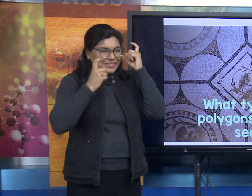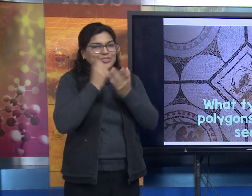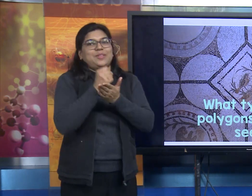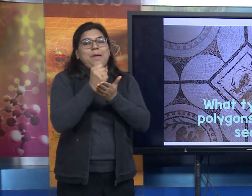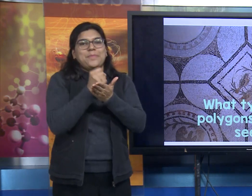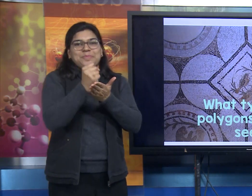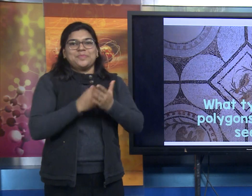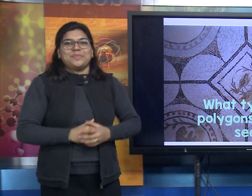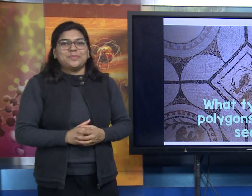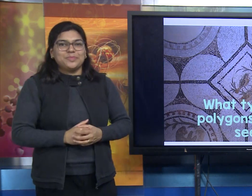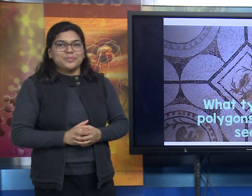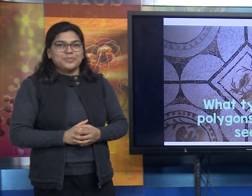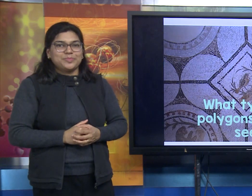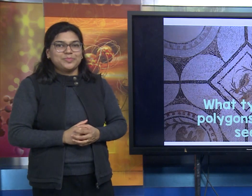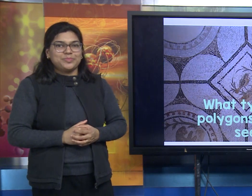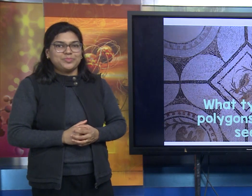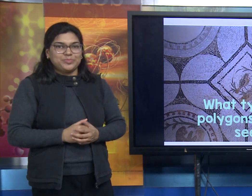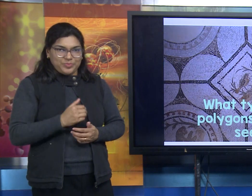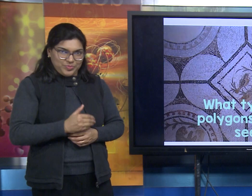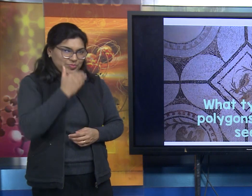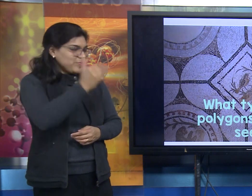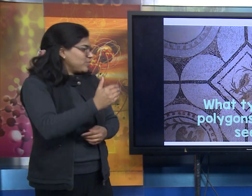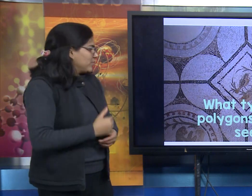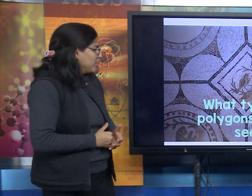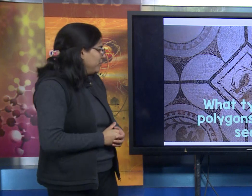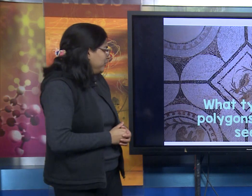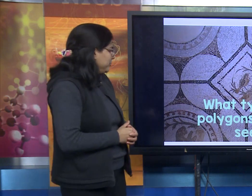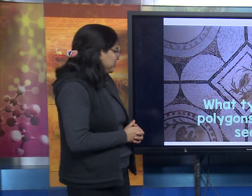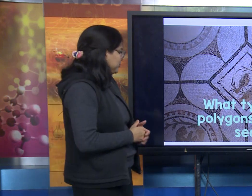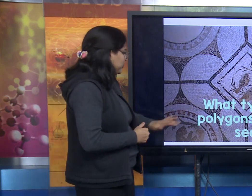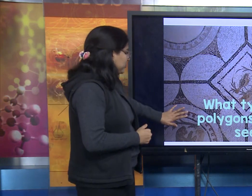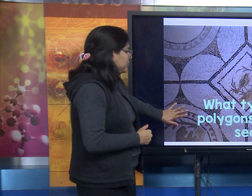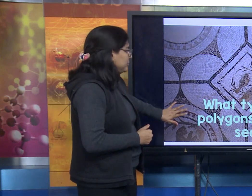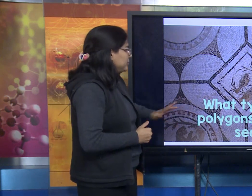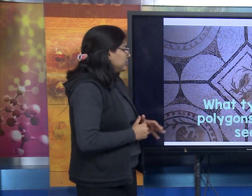You yourself have to practice yourself. Let us move further.